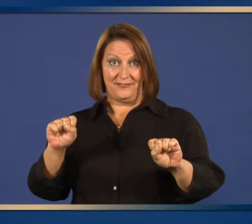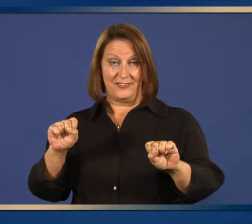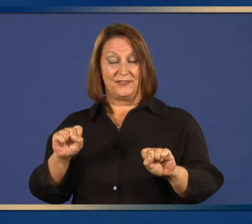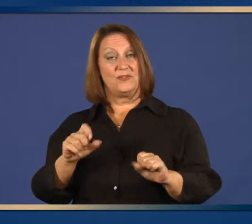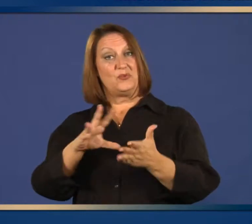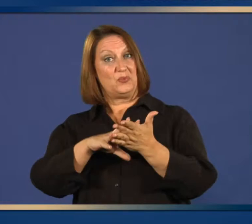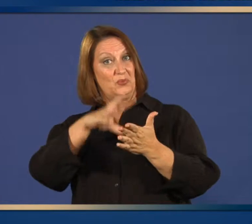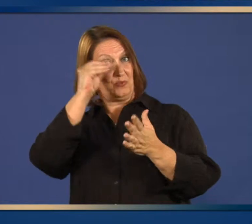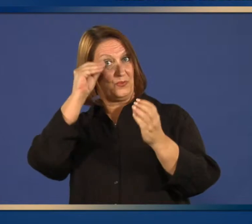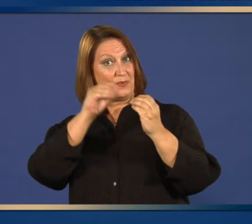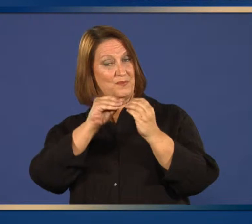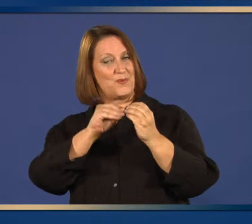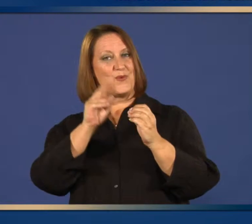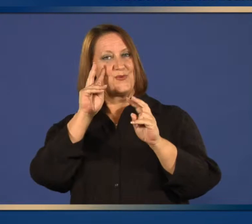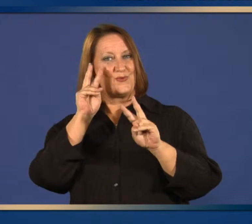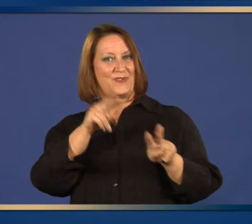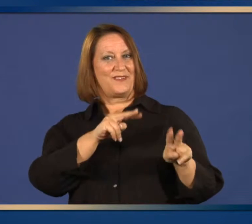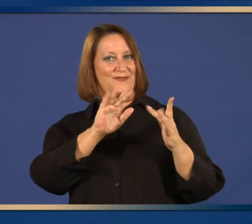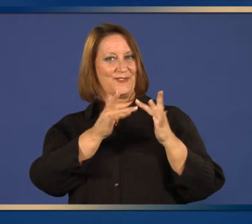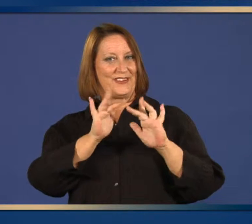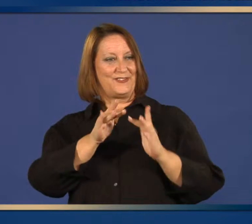on the screen.